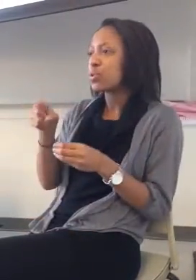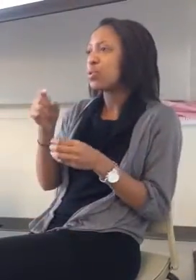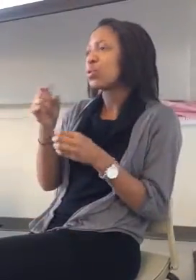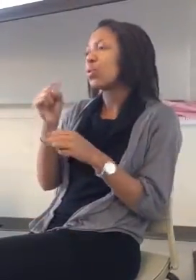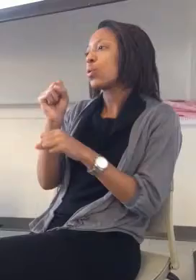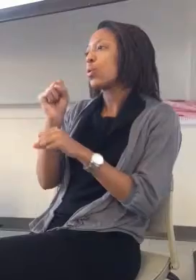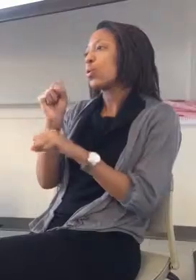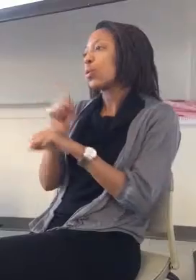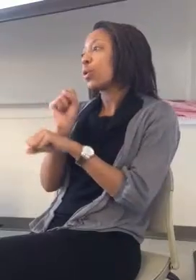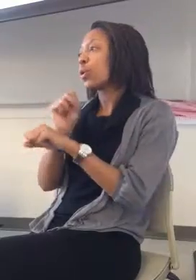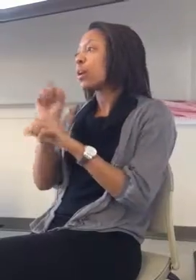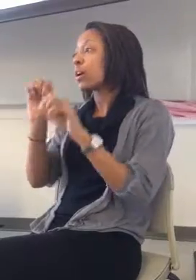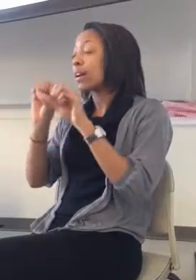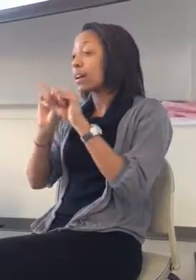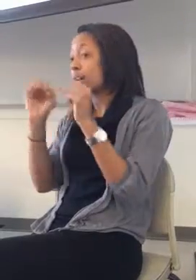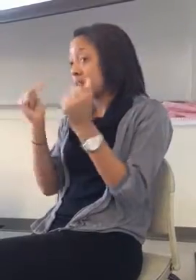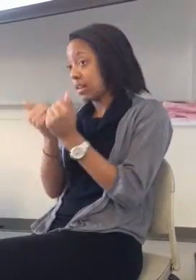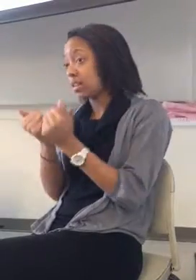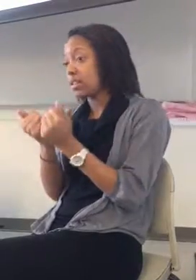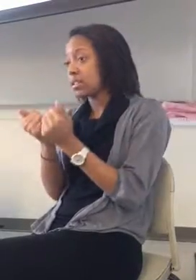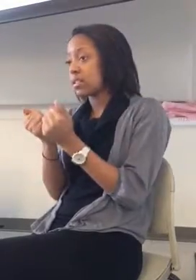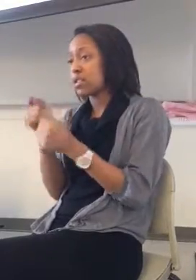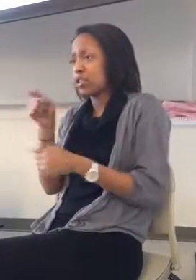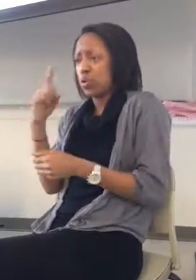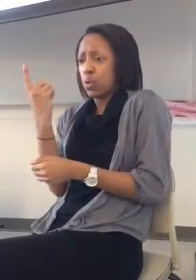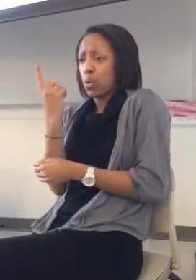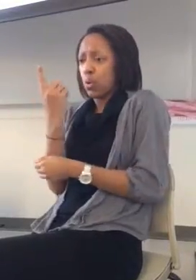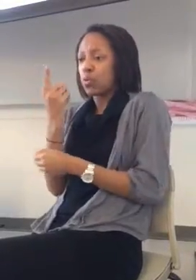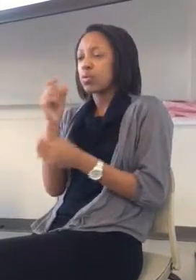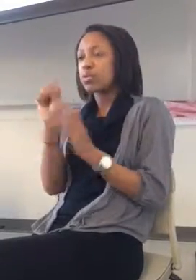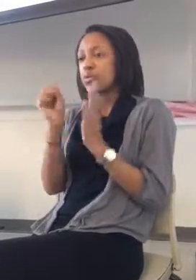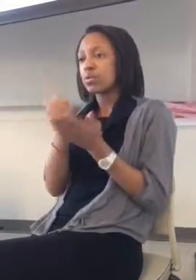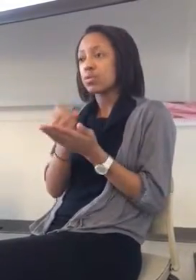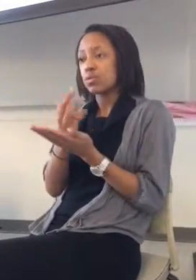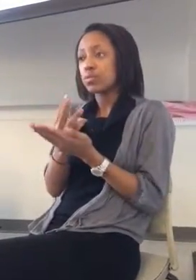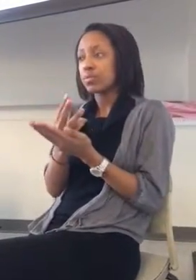and everybody else is a different discipline? Can that create conflict for you?